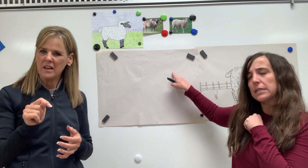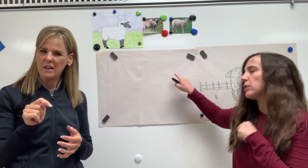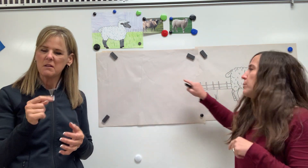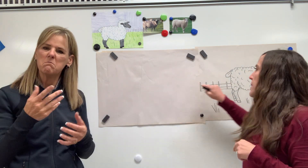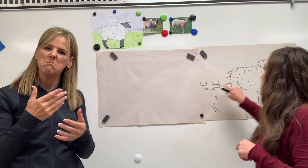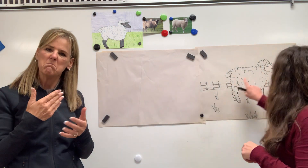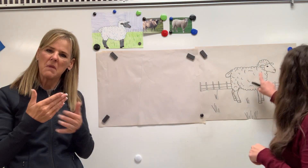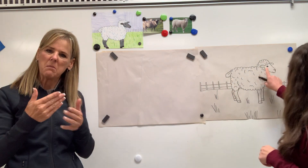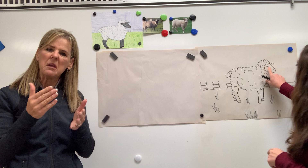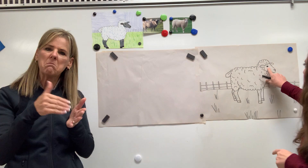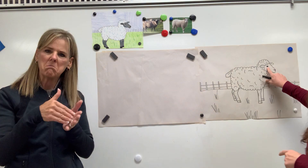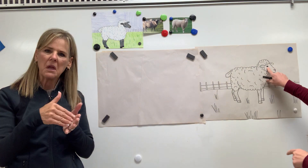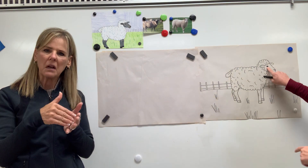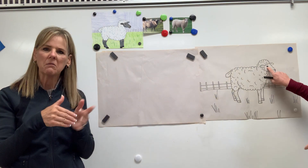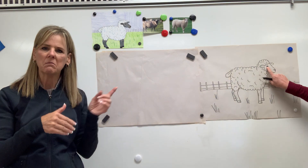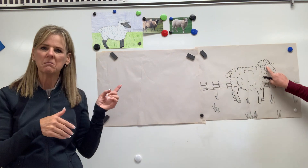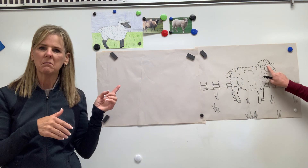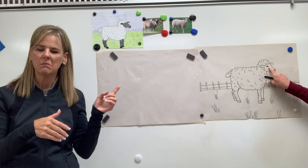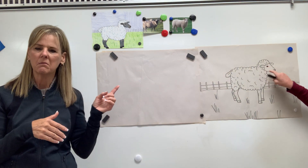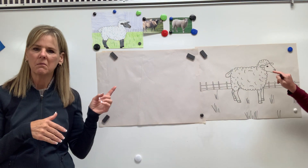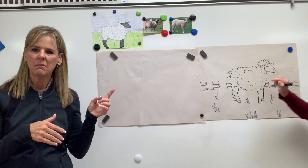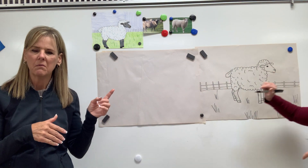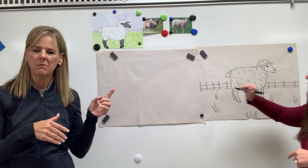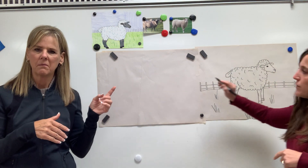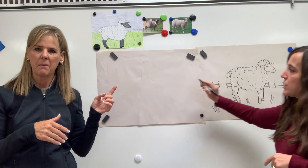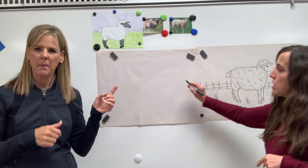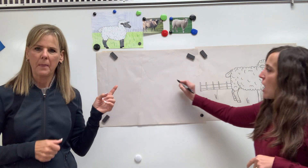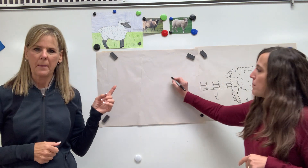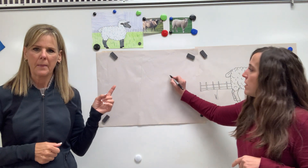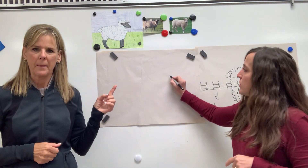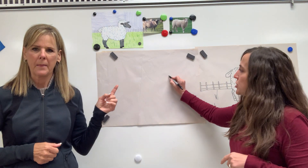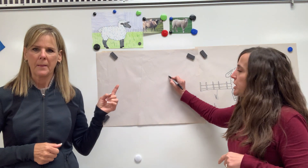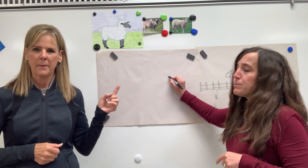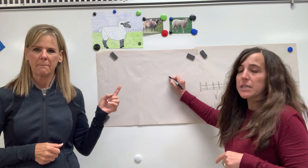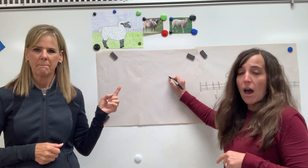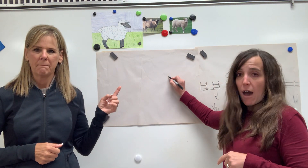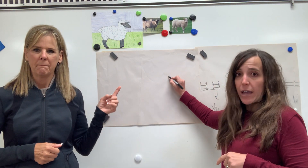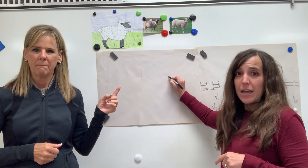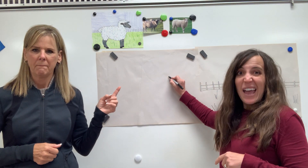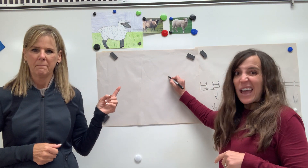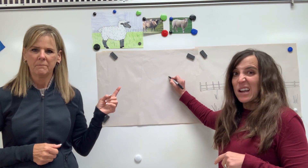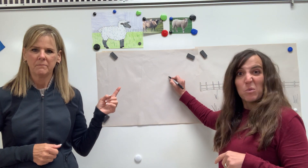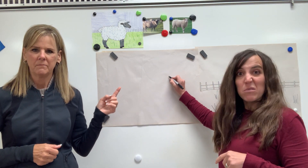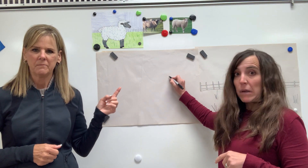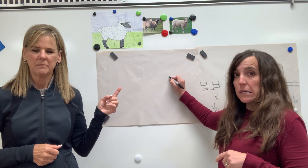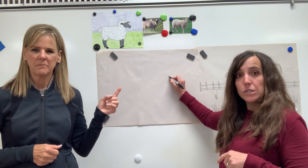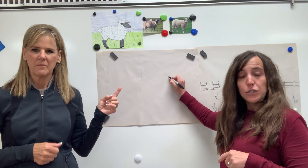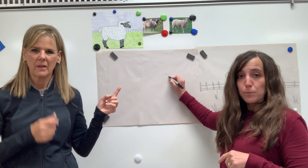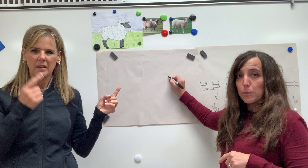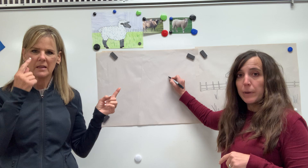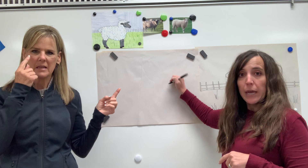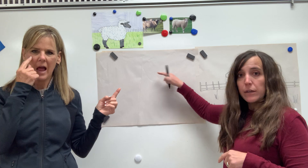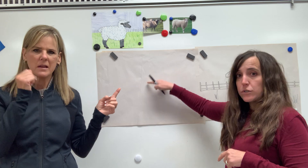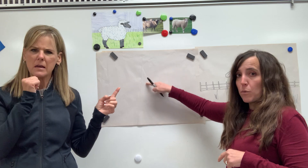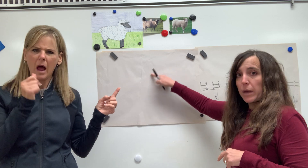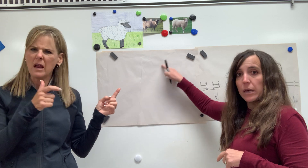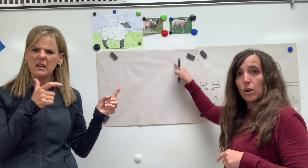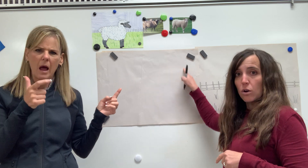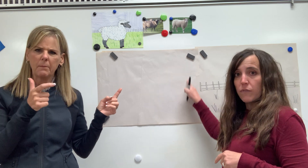little bit. We're gonna start with a curved line for the top of your sheep's eye, and I wouldn't make it super big. Don't make a curved line